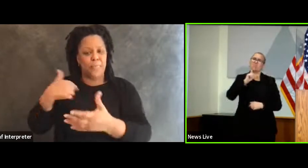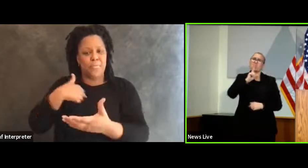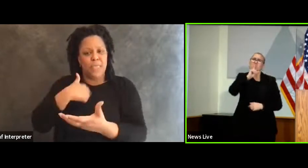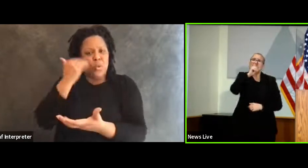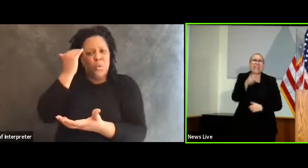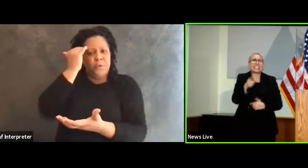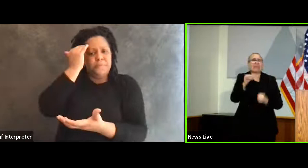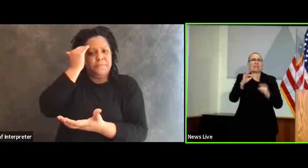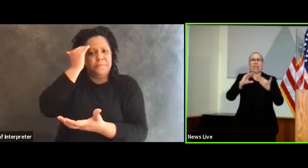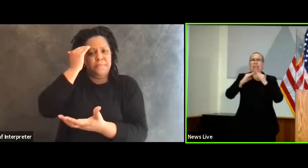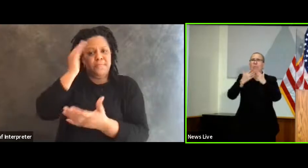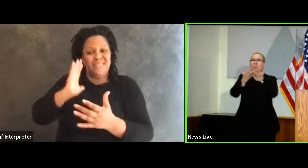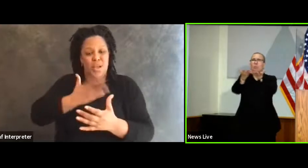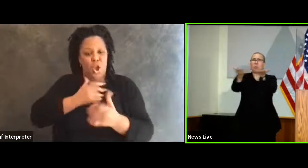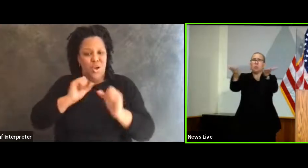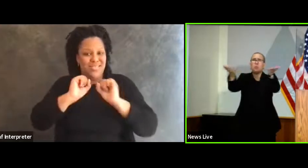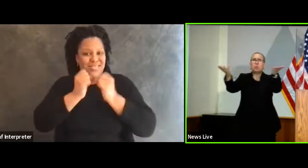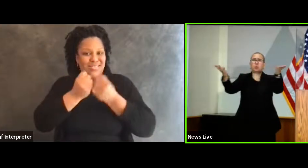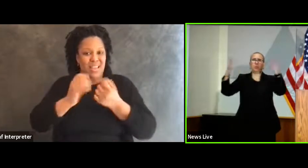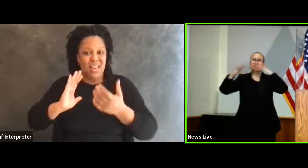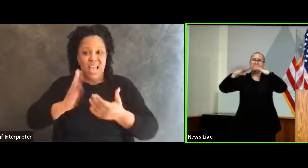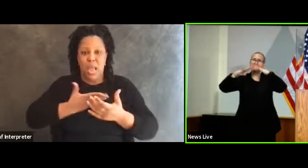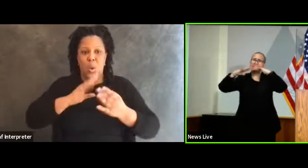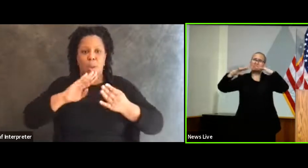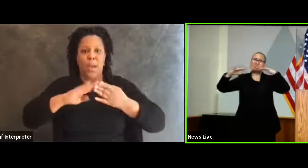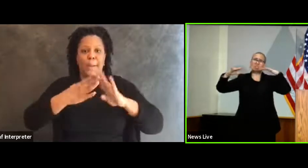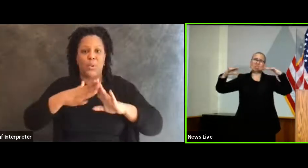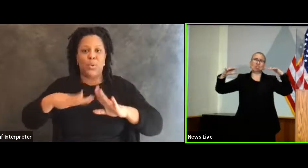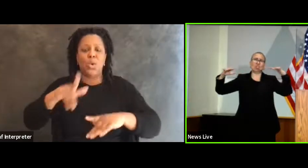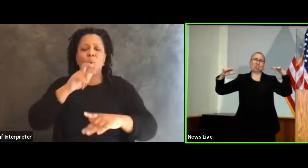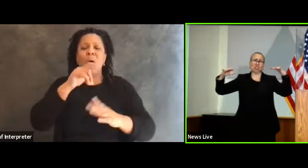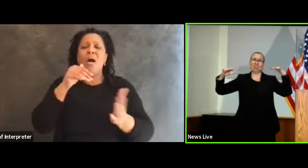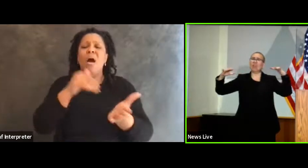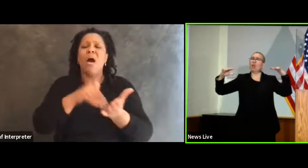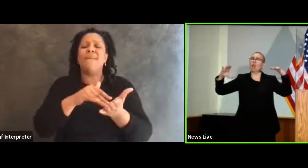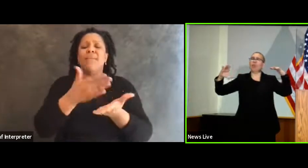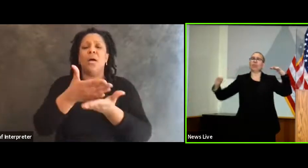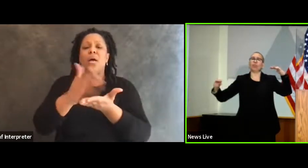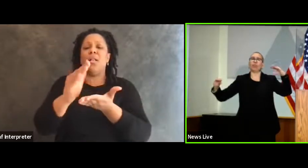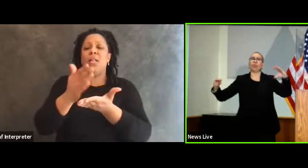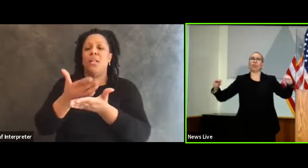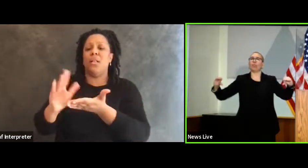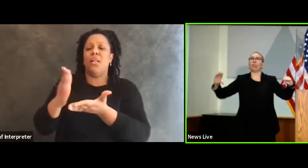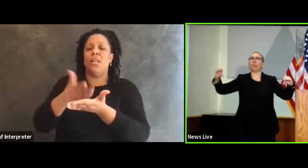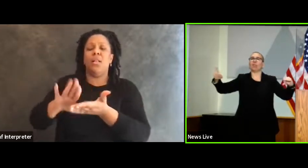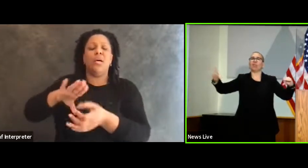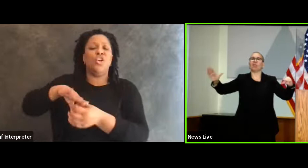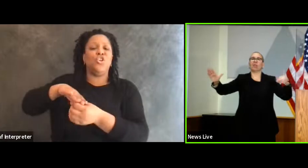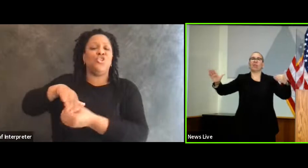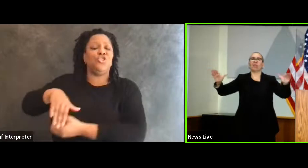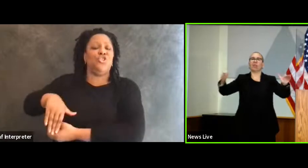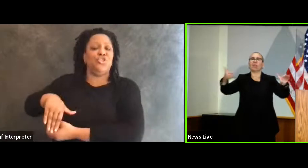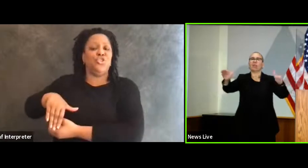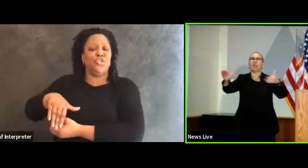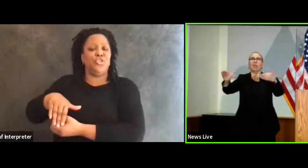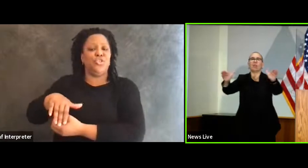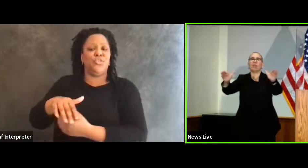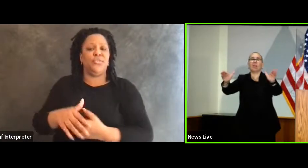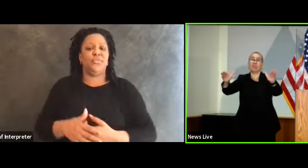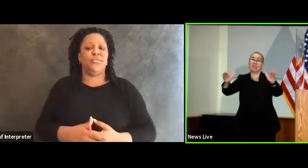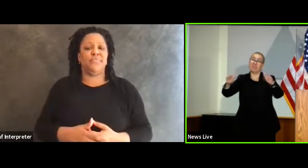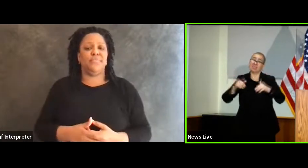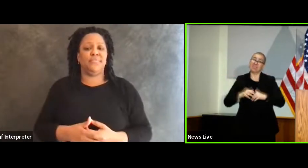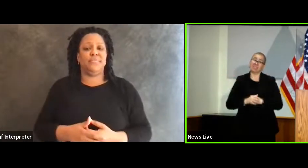communities are often marginalized, pushed aside, and wind up at the end of the line in terms of the benefits of our